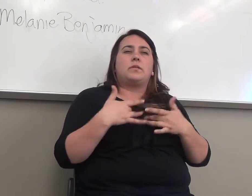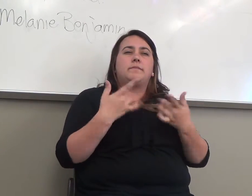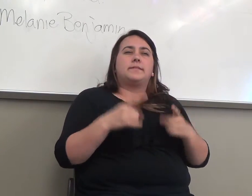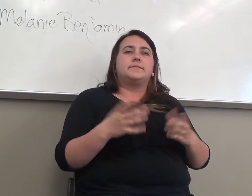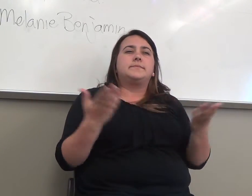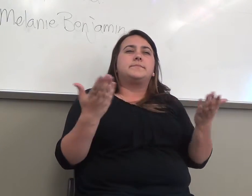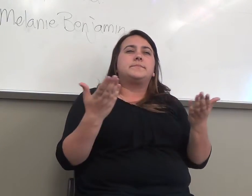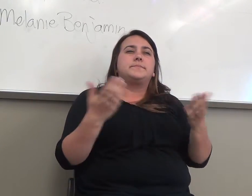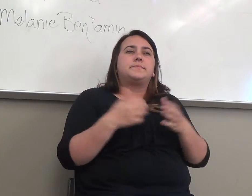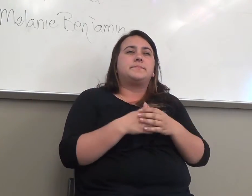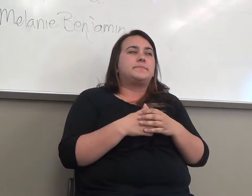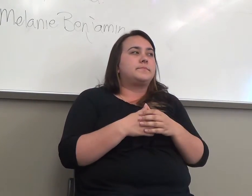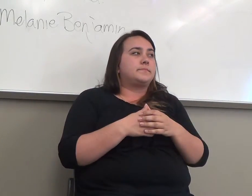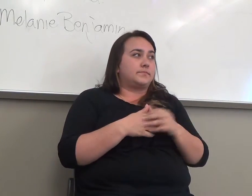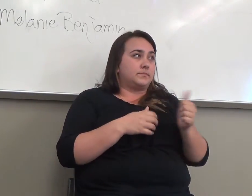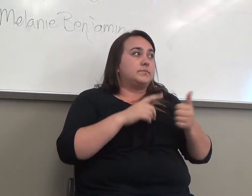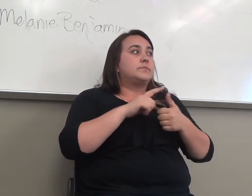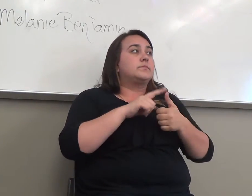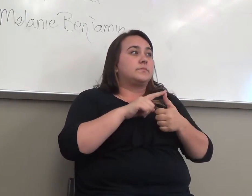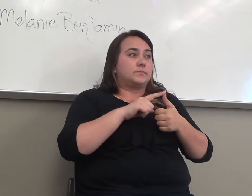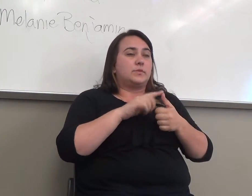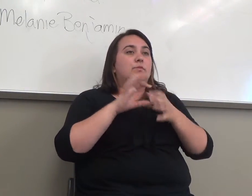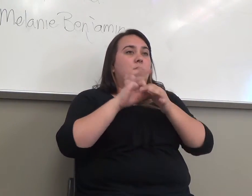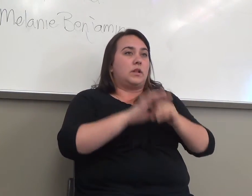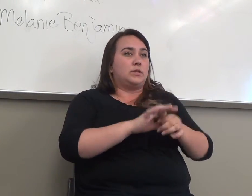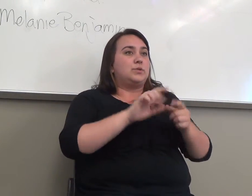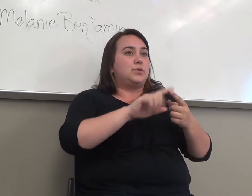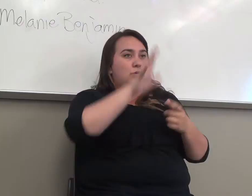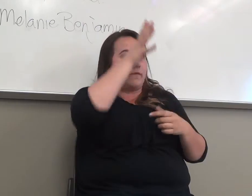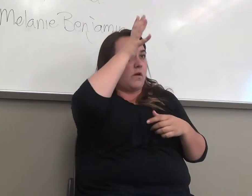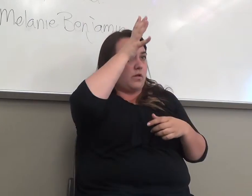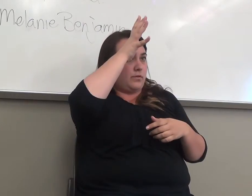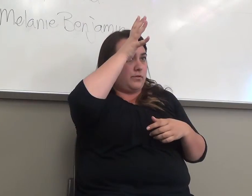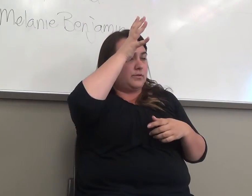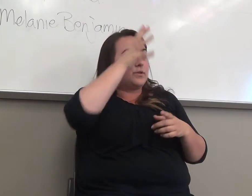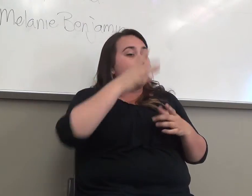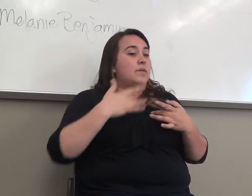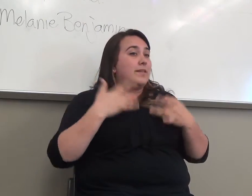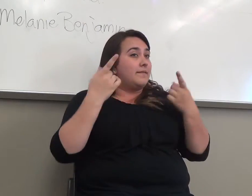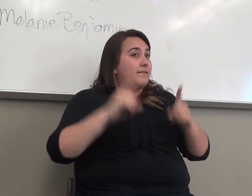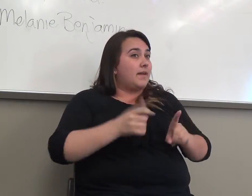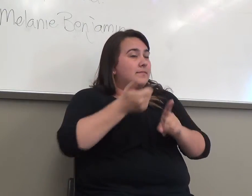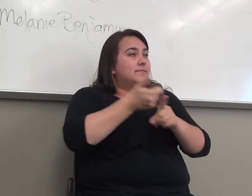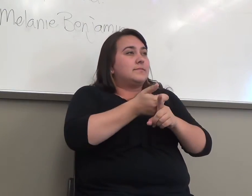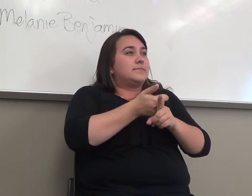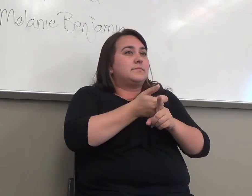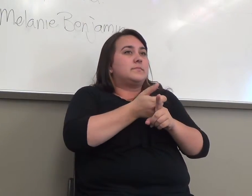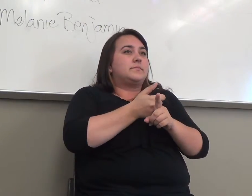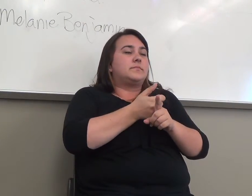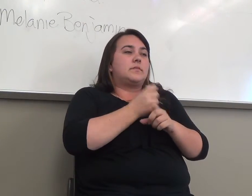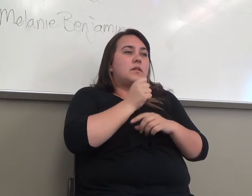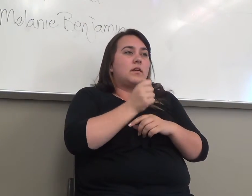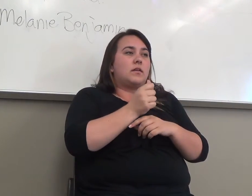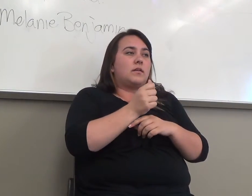Yeah, that has to do with her father. So the events aren't Diane Sawyer did